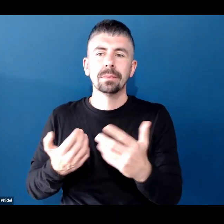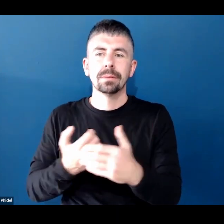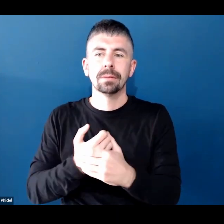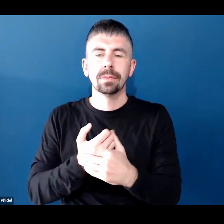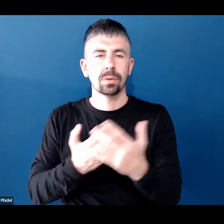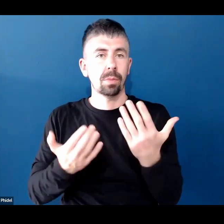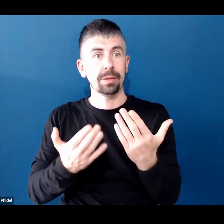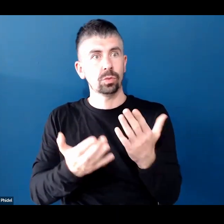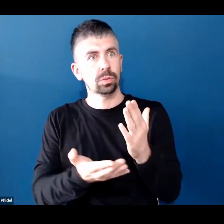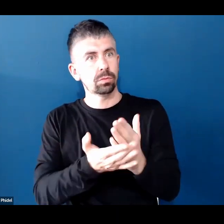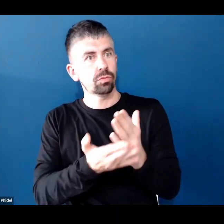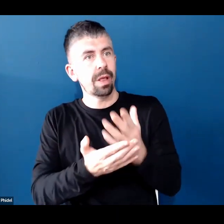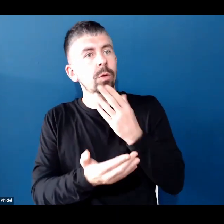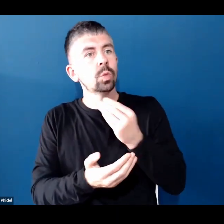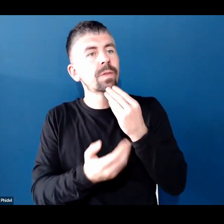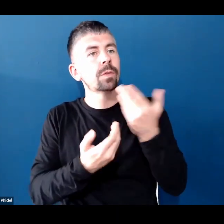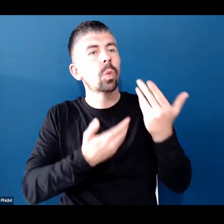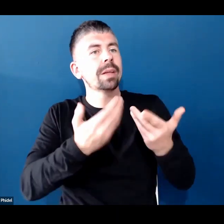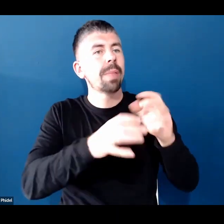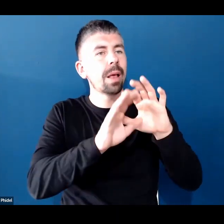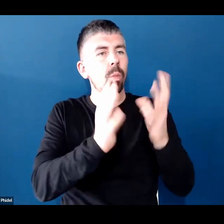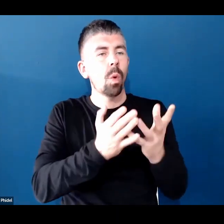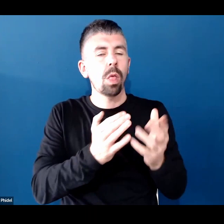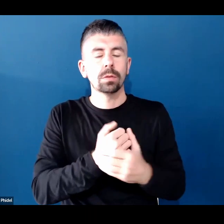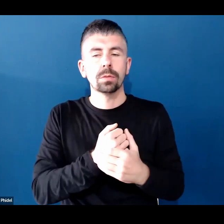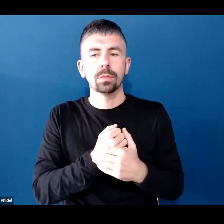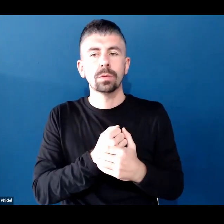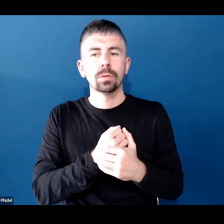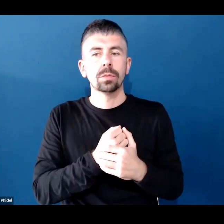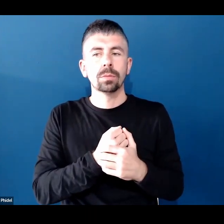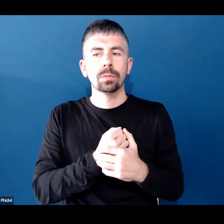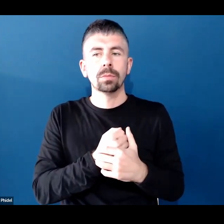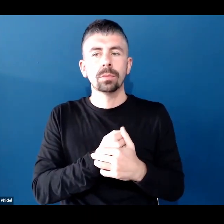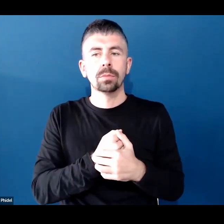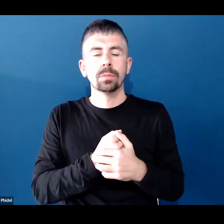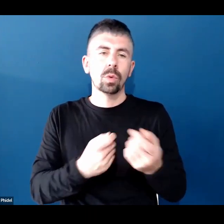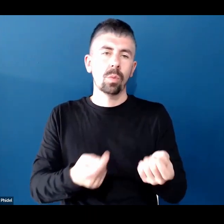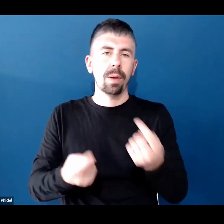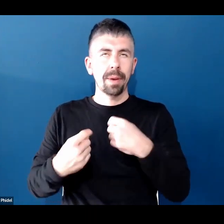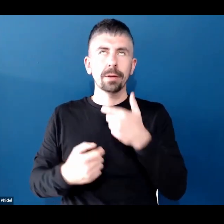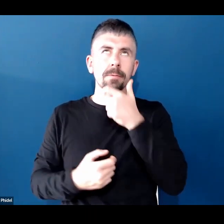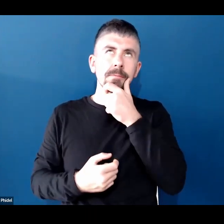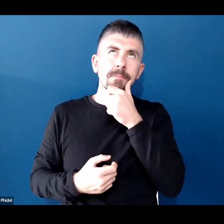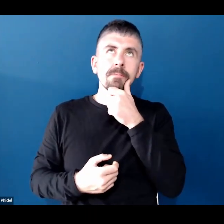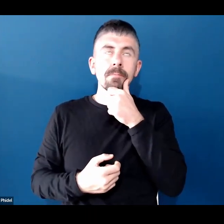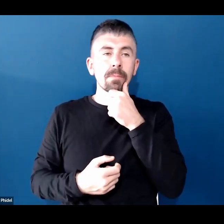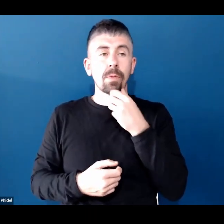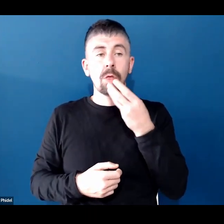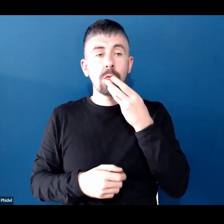something actually useful to explain the world. So I came back with a lot of humility and be like, okay, how do I equip